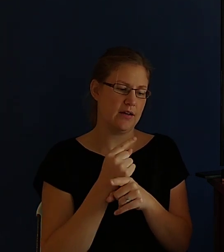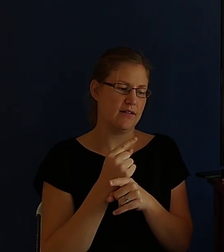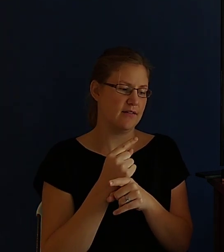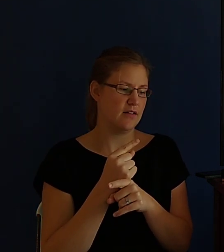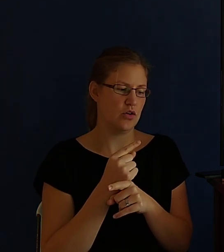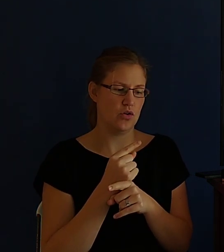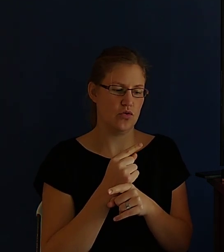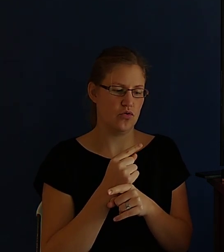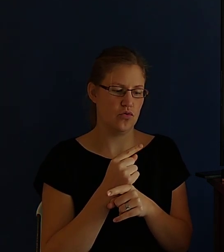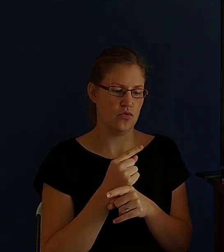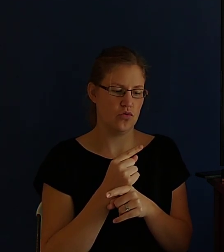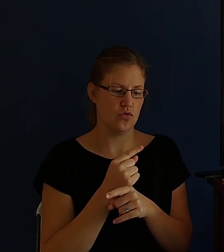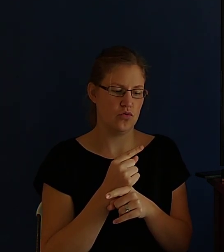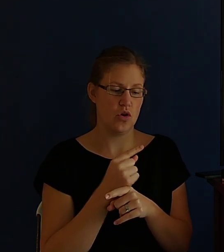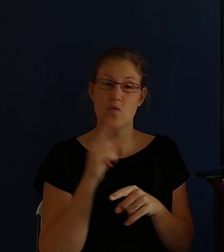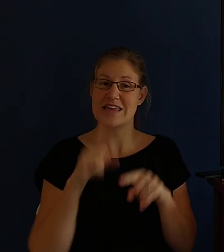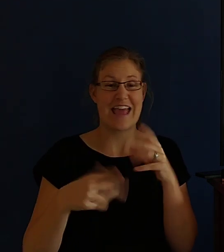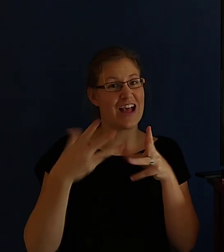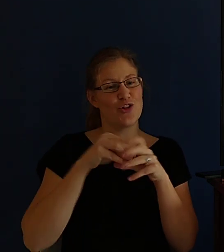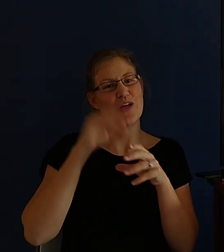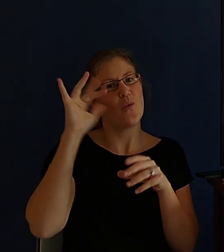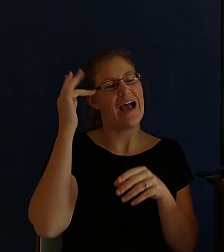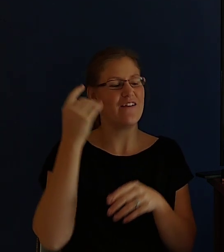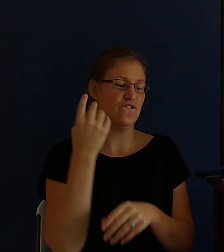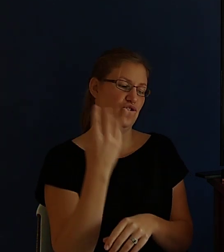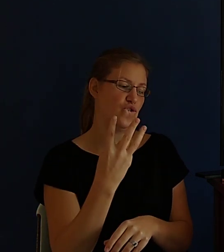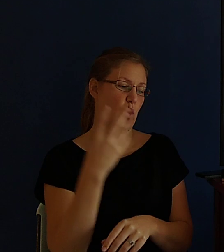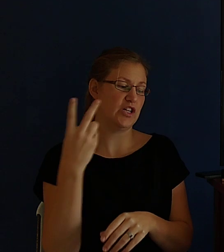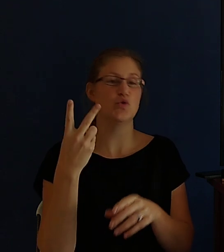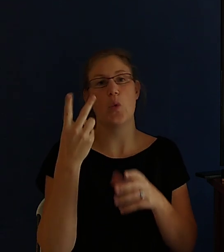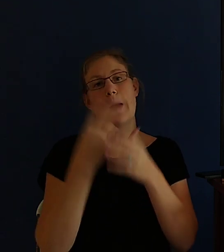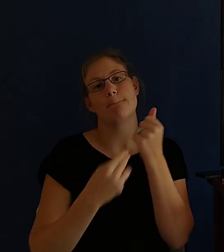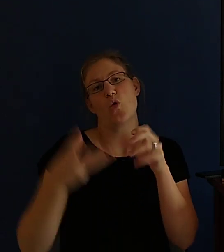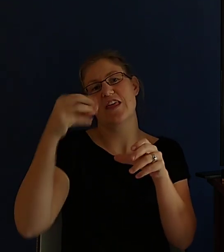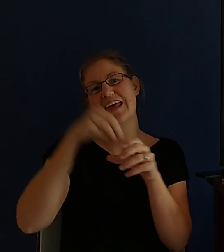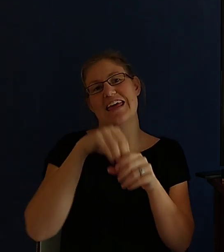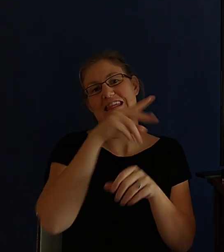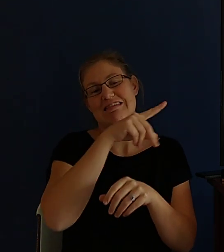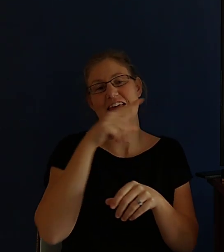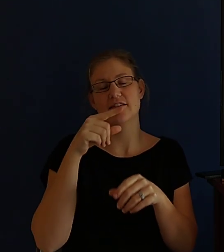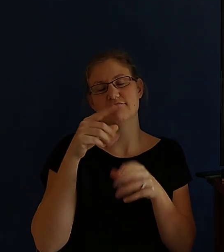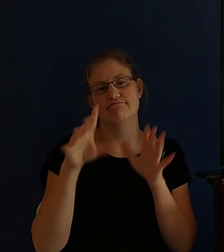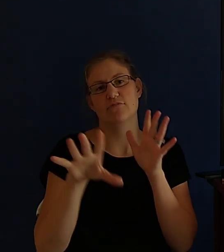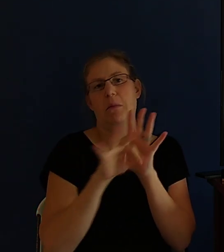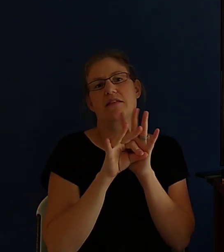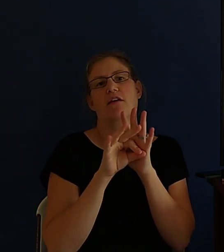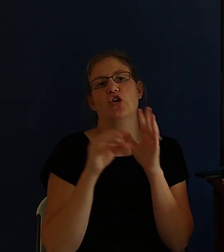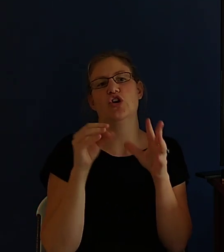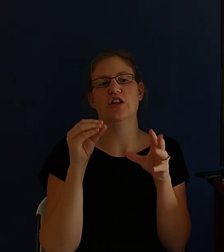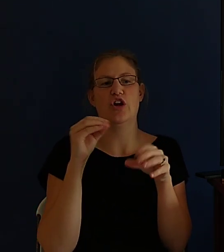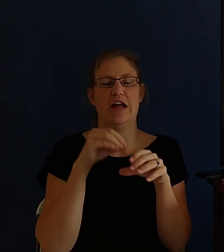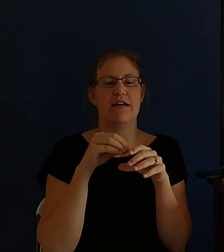cannot include it because 4 and 2 of them are already discovered, or have been